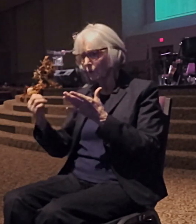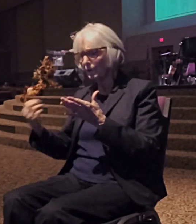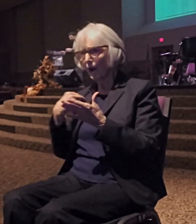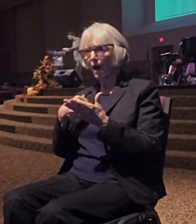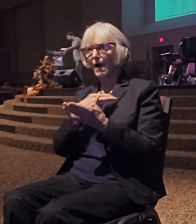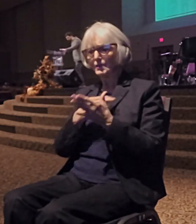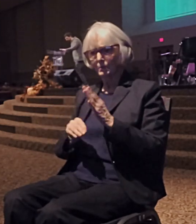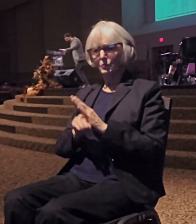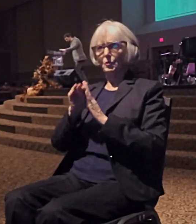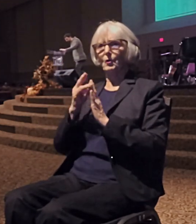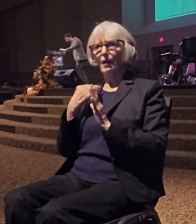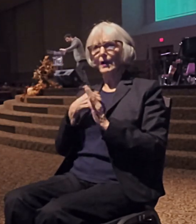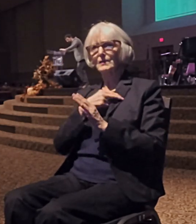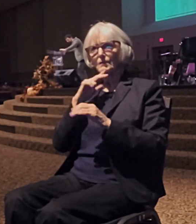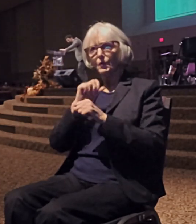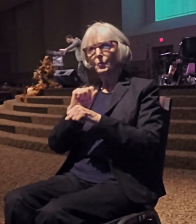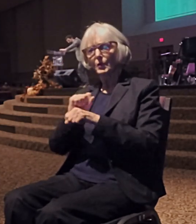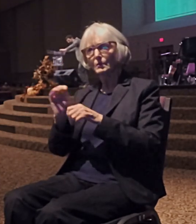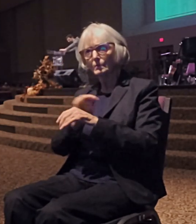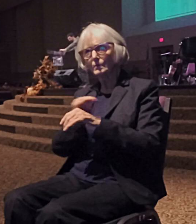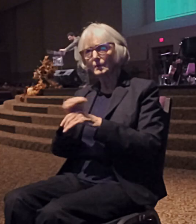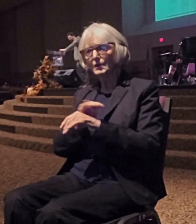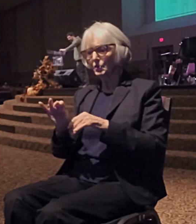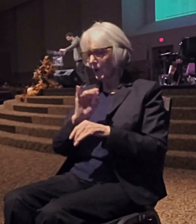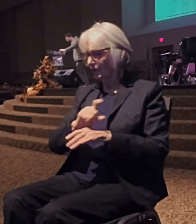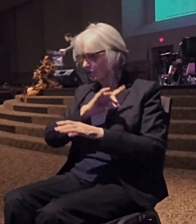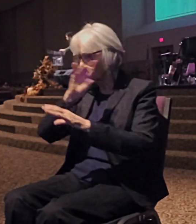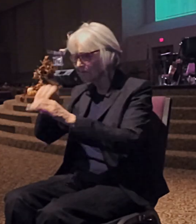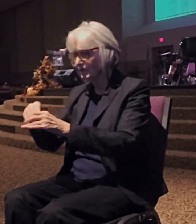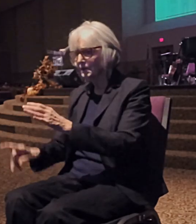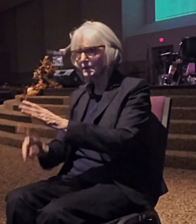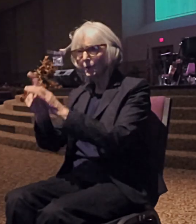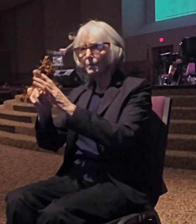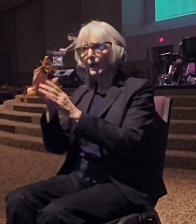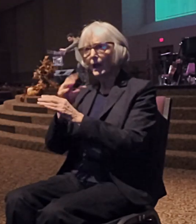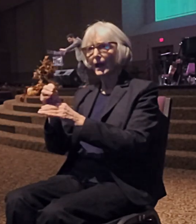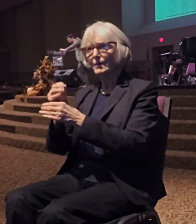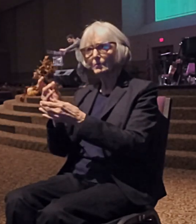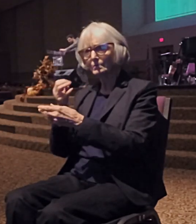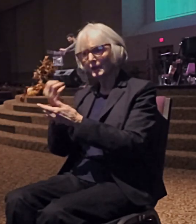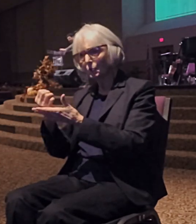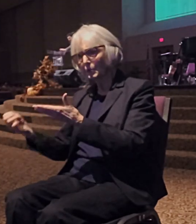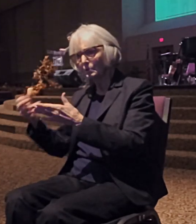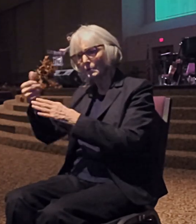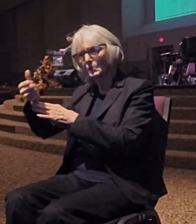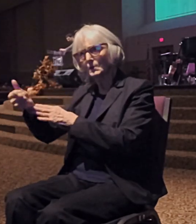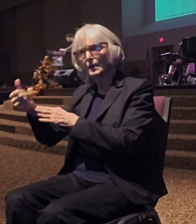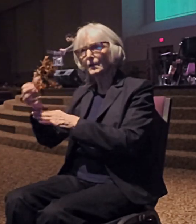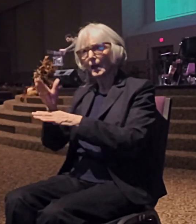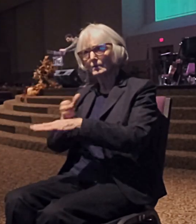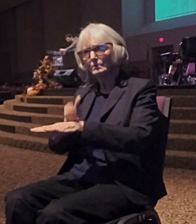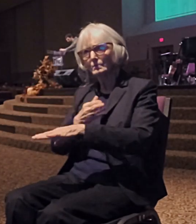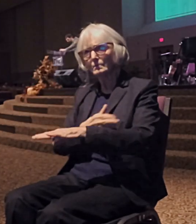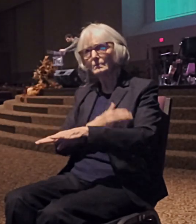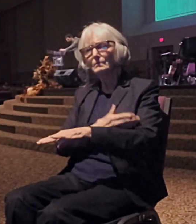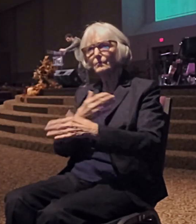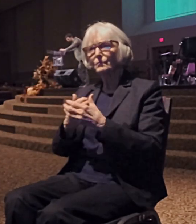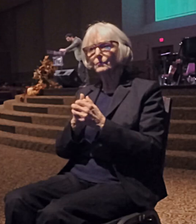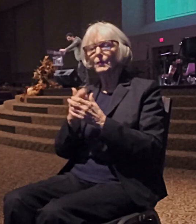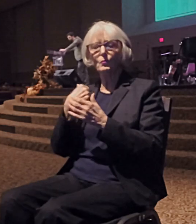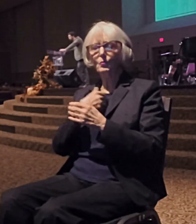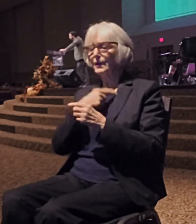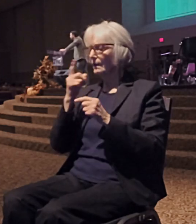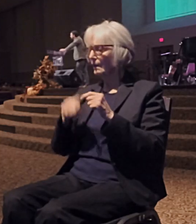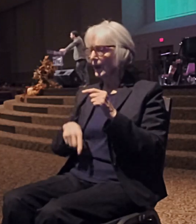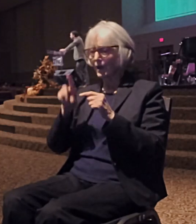saints for the work of ministry. You've got to be present. You've got to be prepared. And here's the reality, church family. Maturity cannot be found apart from